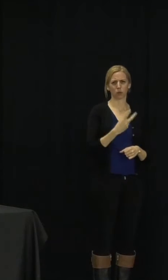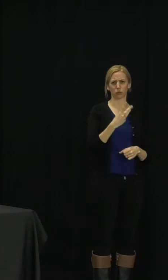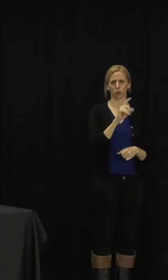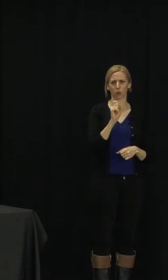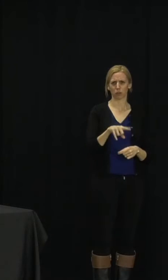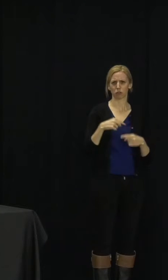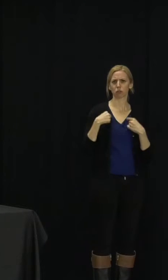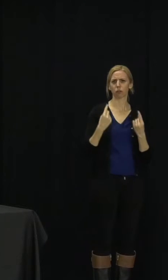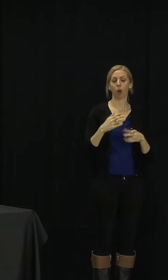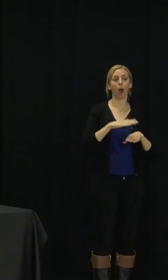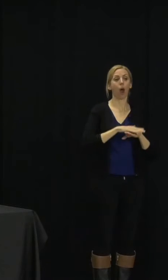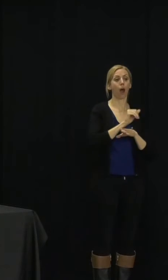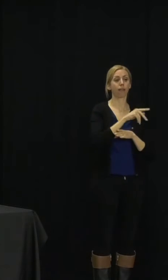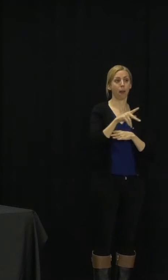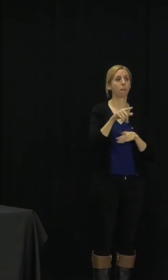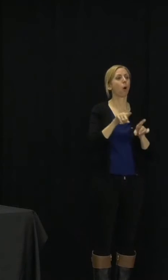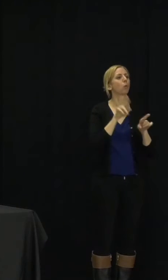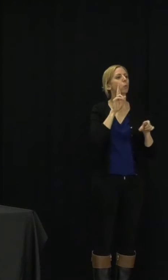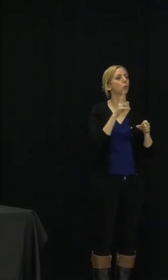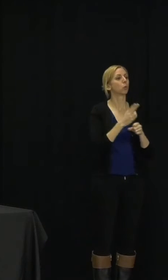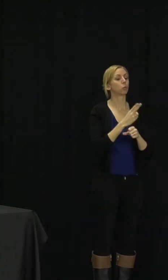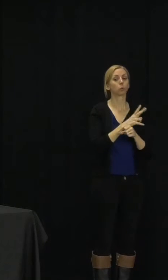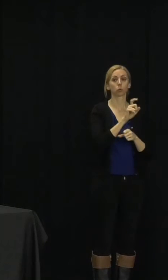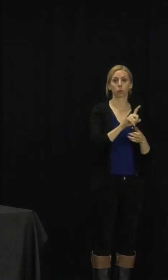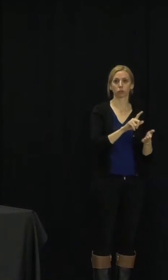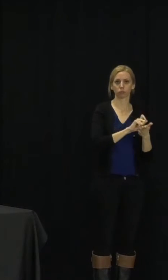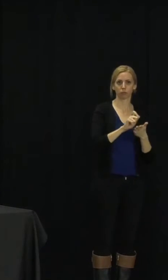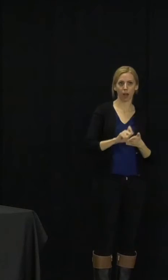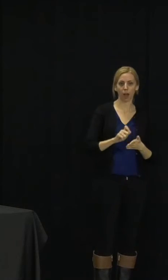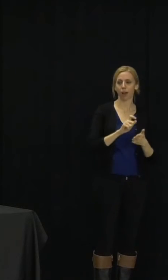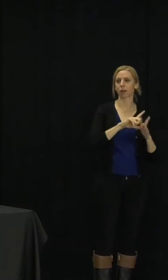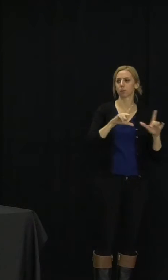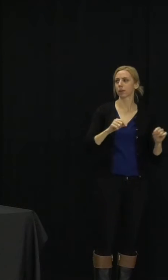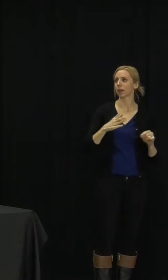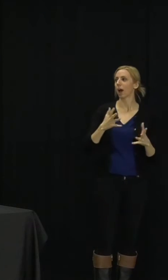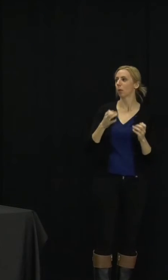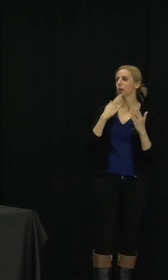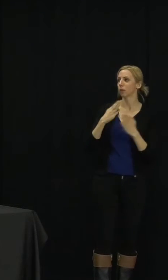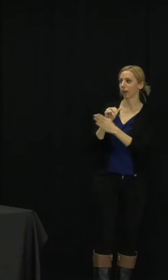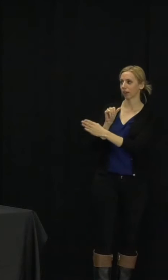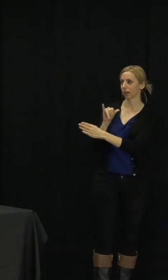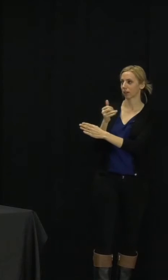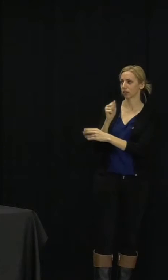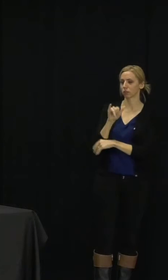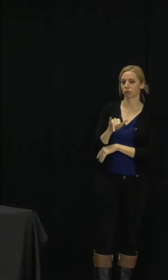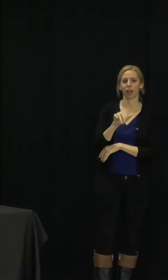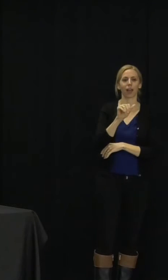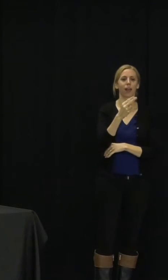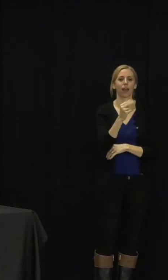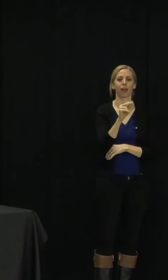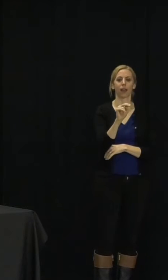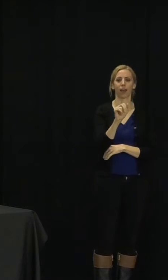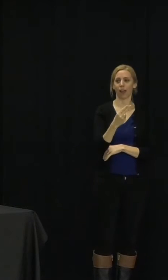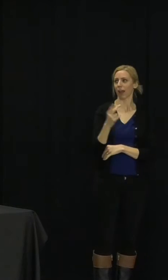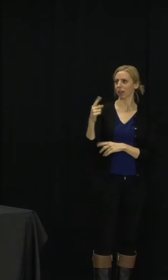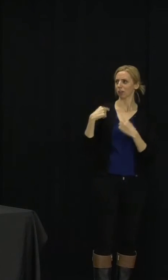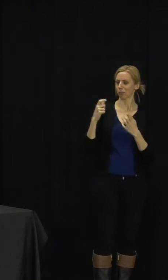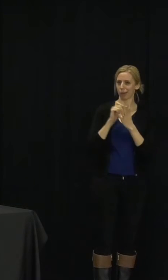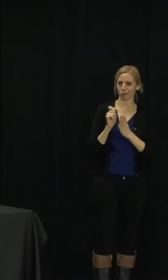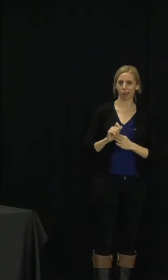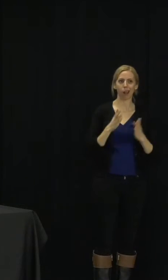that. We did it. We did it, but I think that that's part of a general trend, not just among